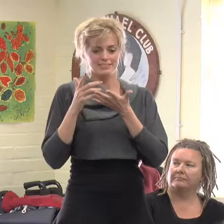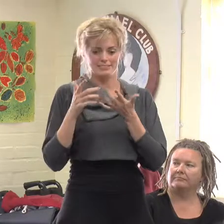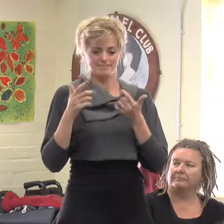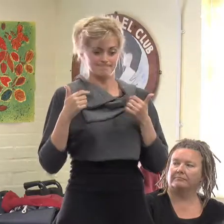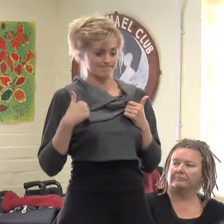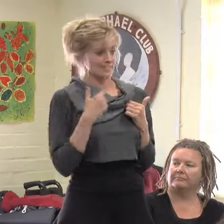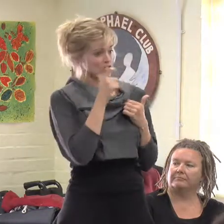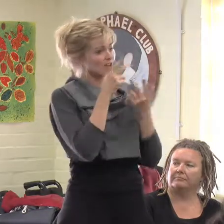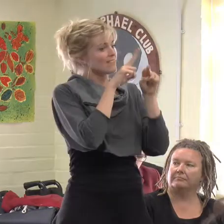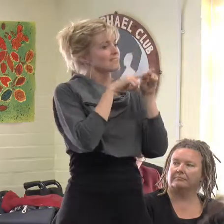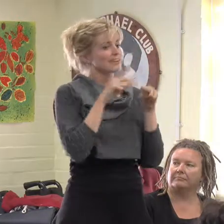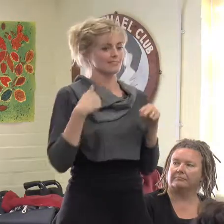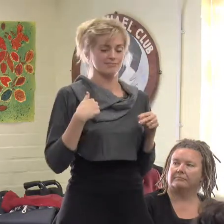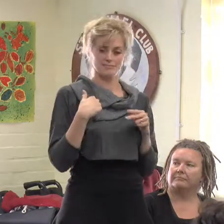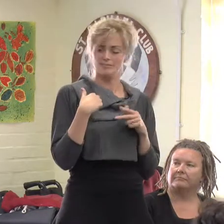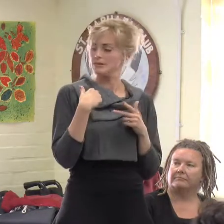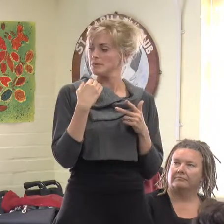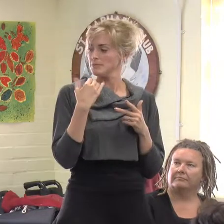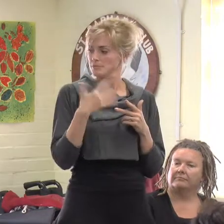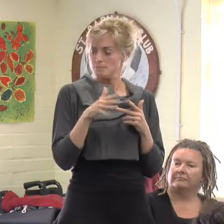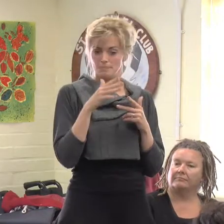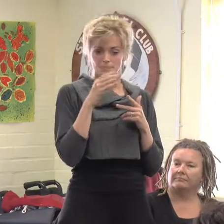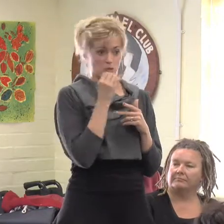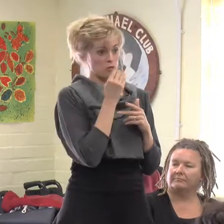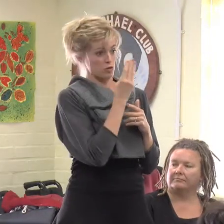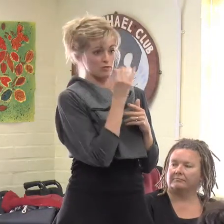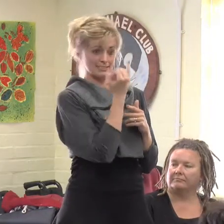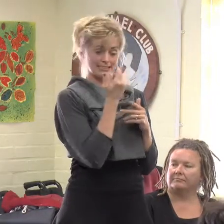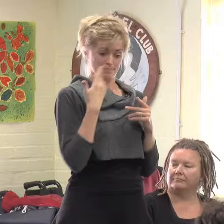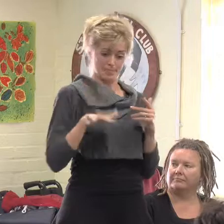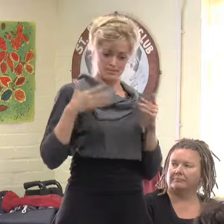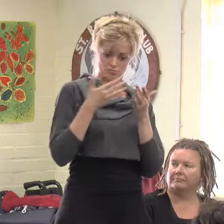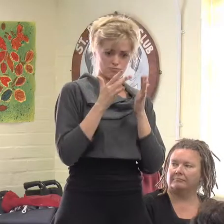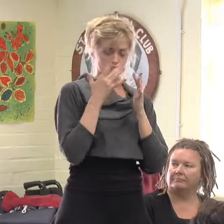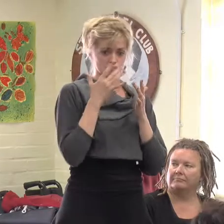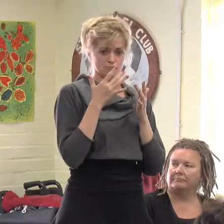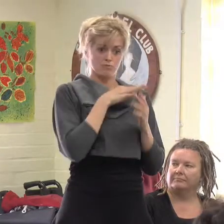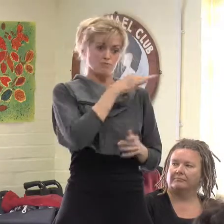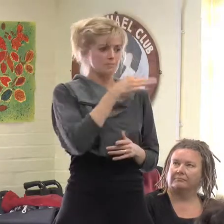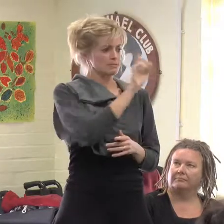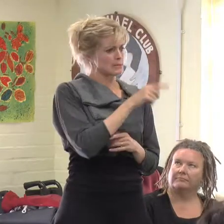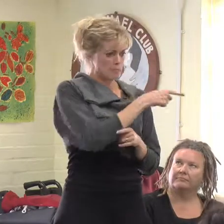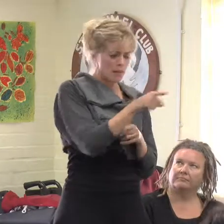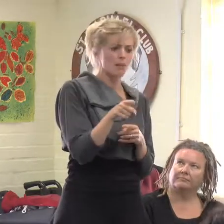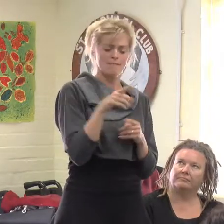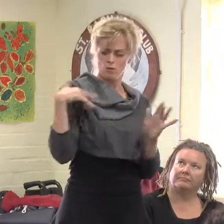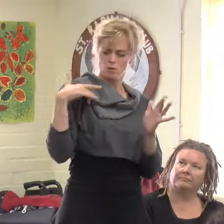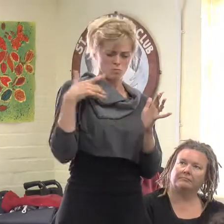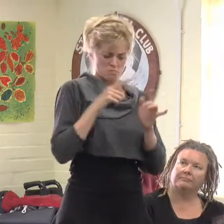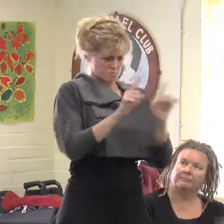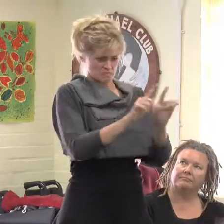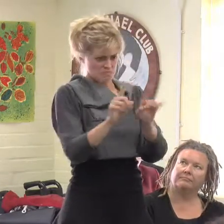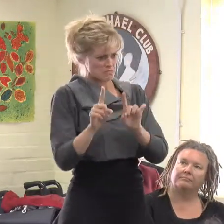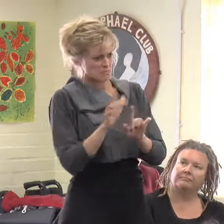old and I've been a barrister for 12 years, representing people from all walks of life, sometimes the most vulnerable in society,